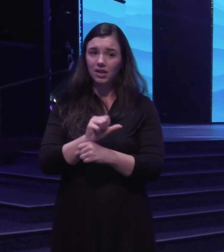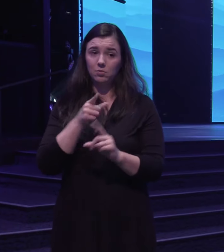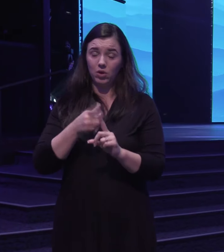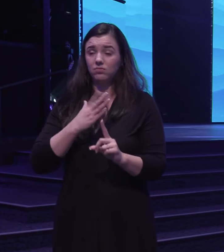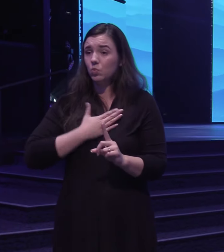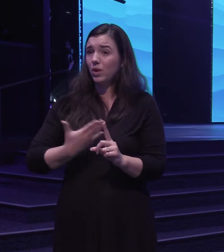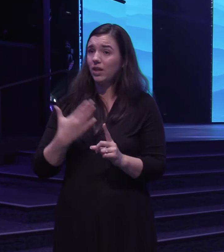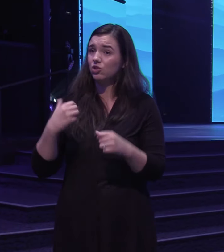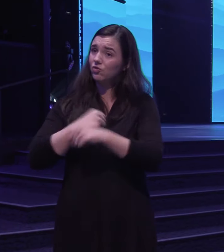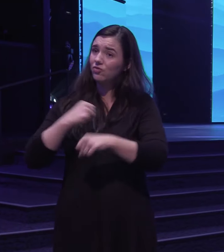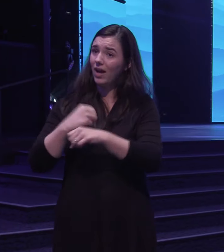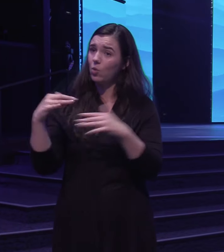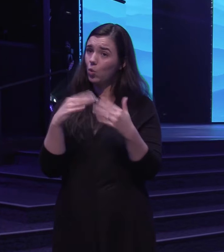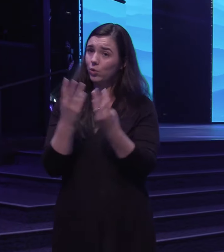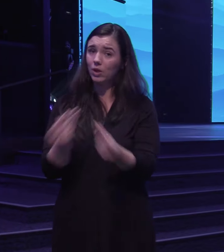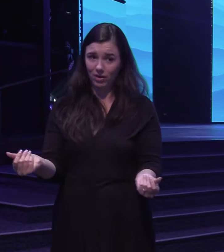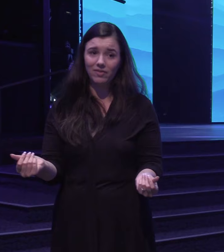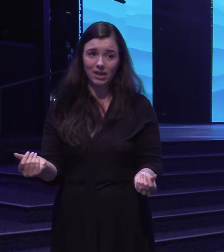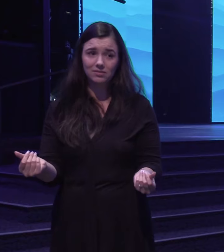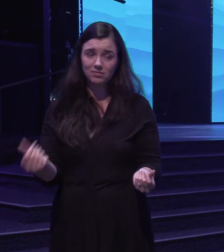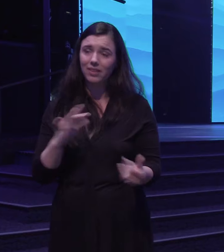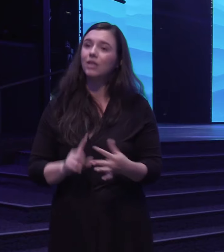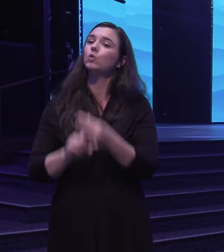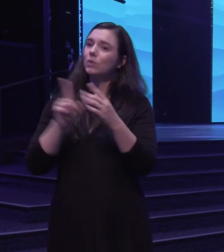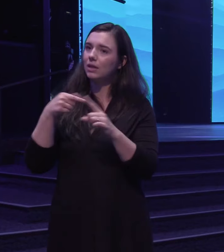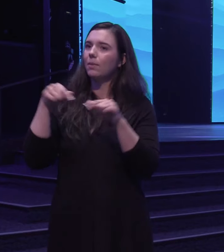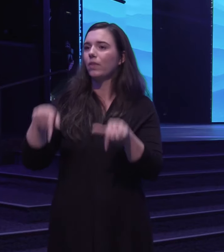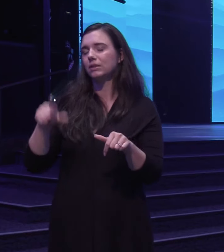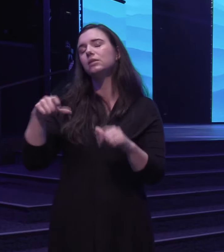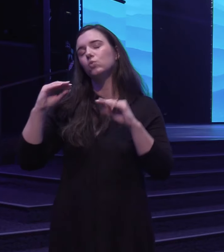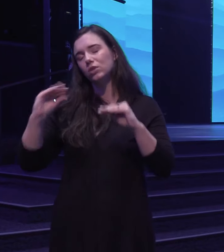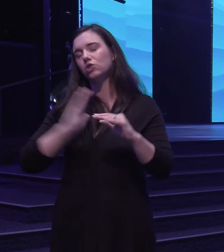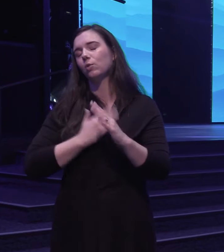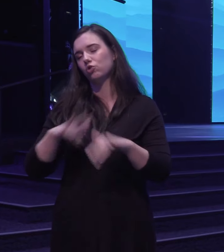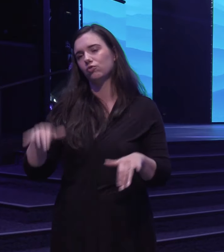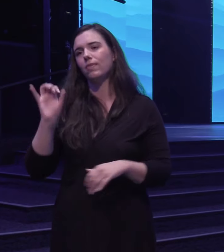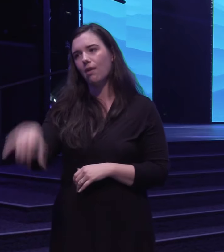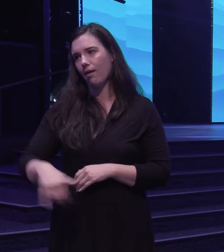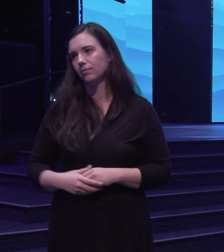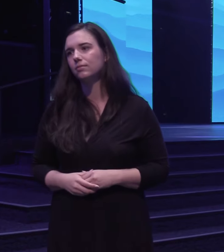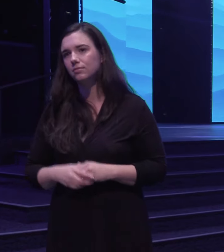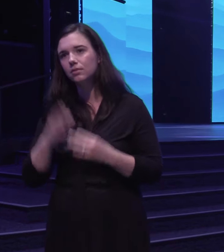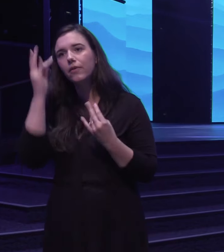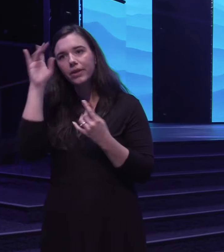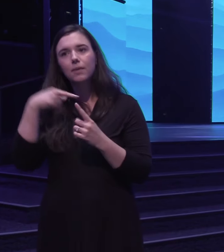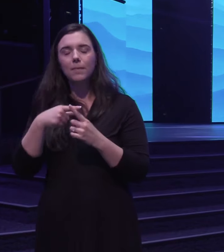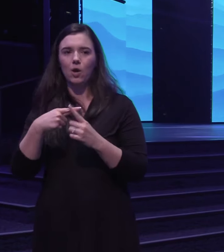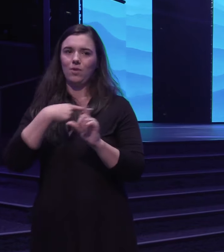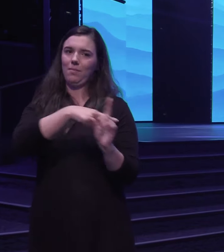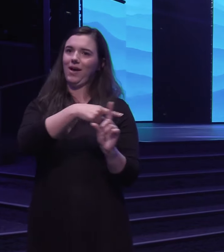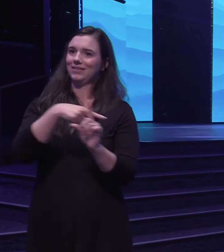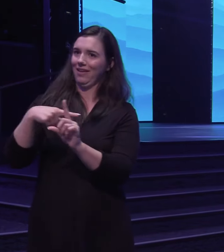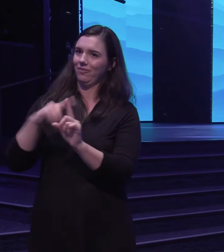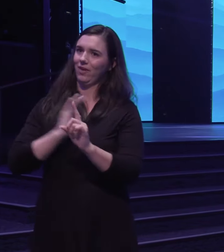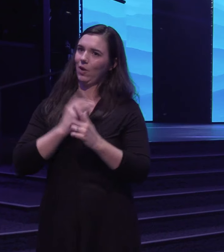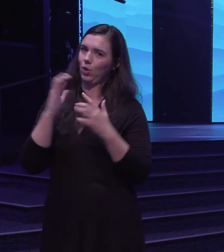willing to fight a civil war to get rid of it. And that's what we need to teach our children. And we need to be thinking about the positive